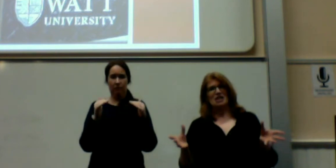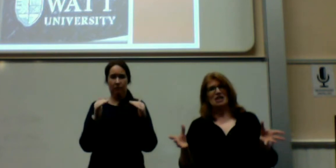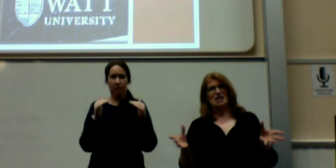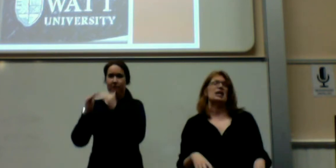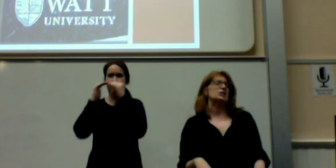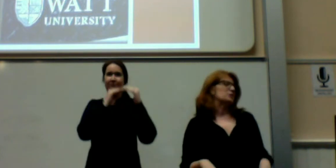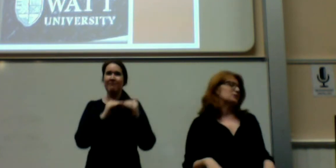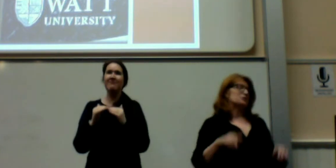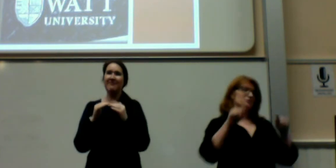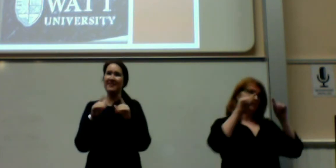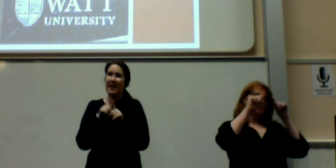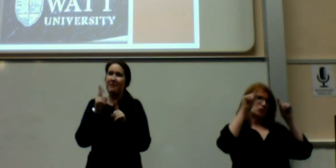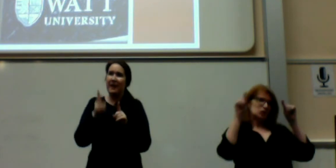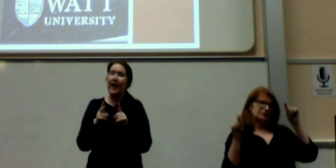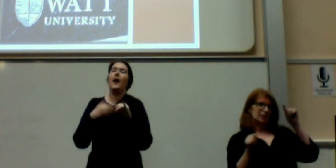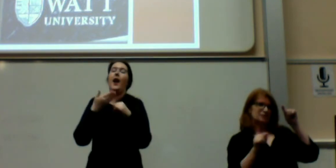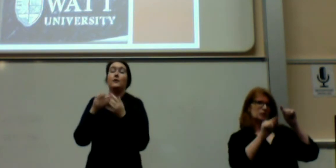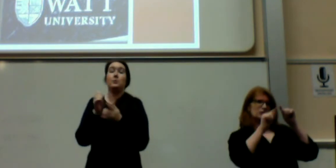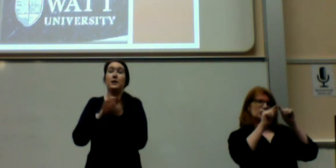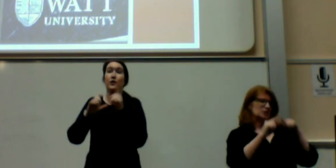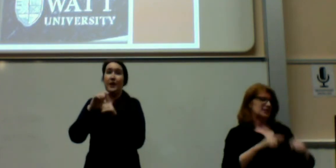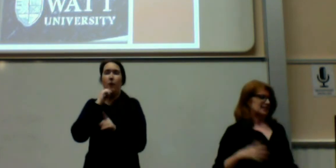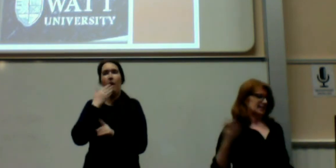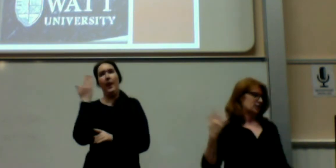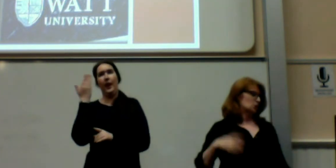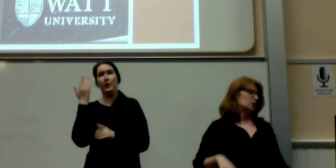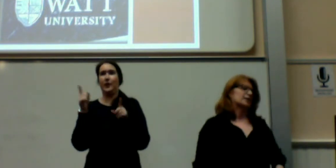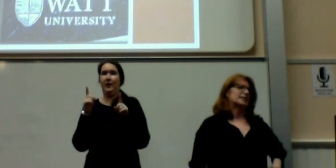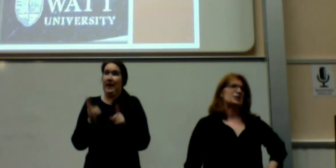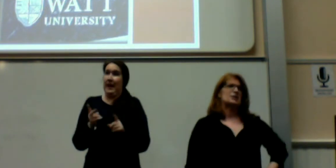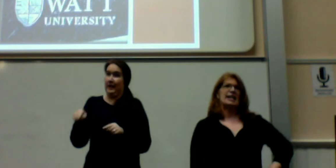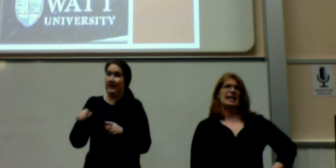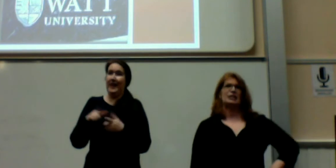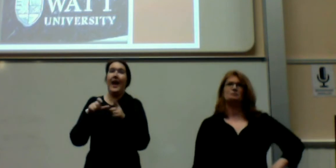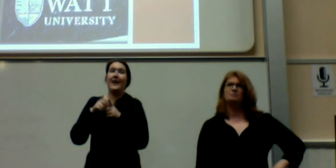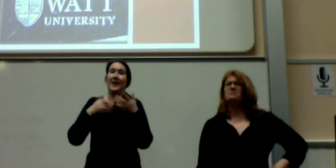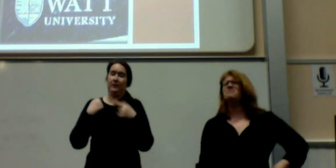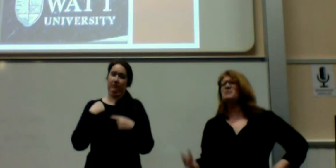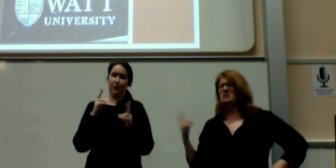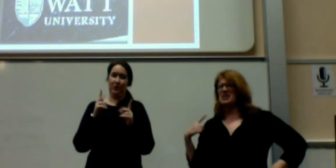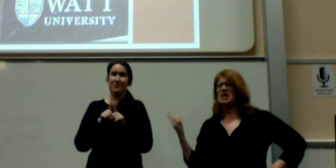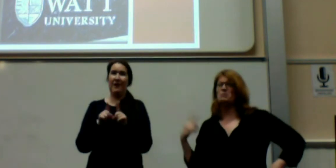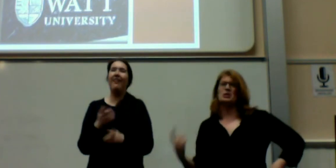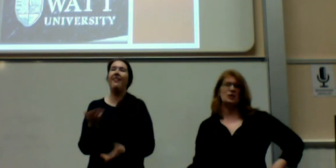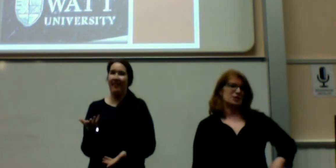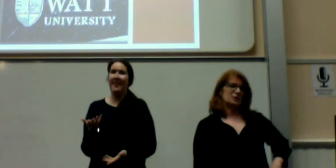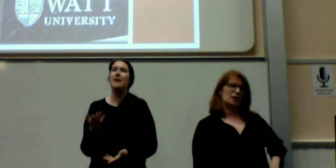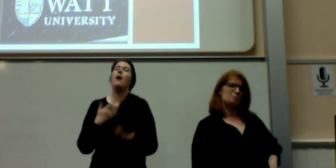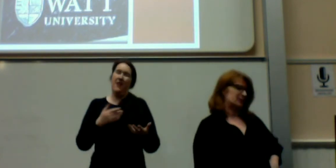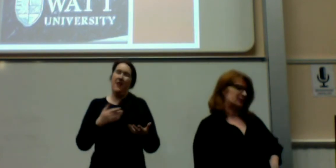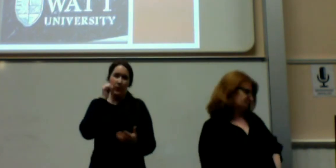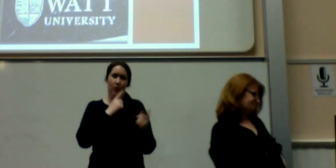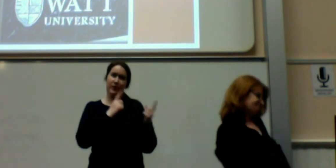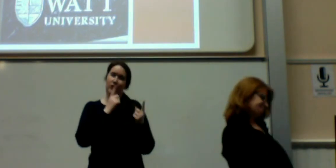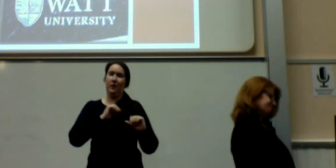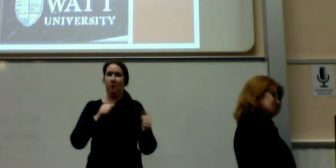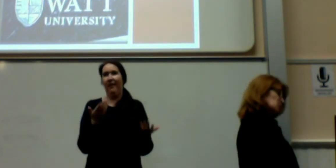occasion to be sort of circle of life and sort of closing this thing. Here we are together again. But this time we know each other a lot